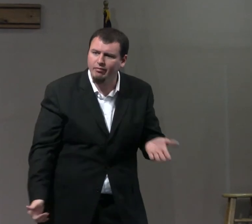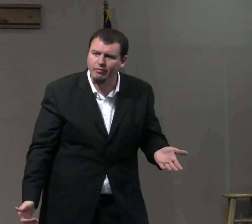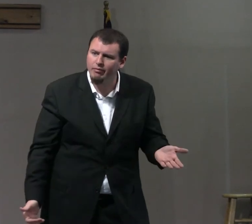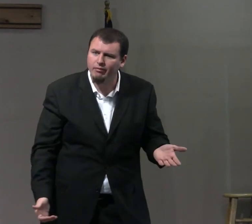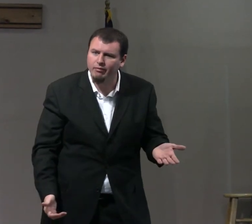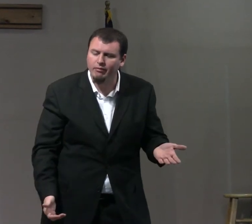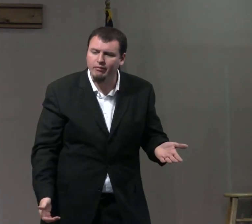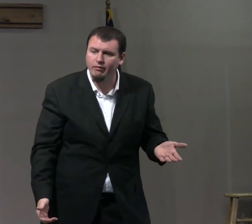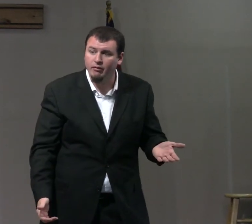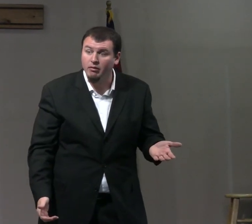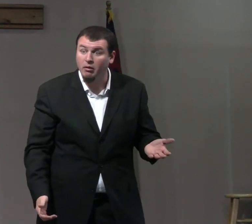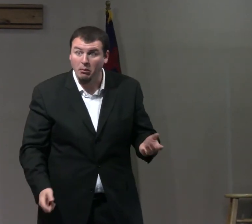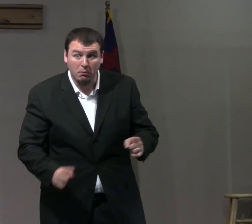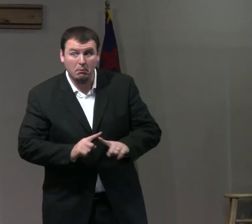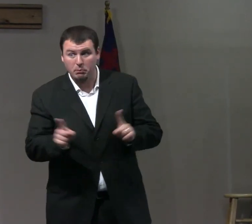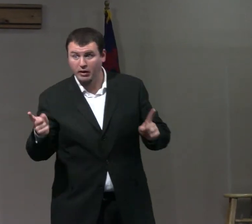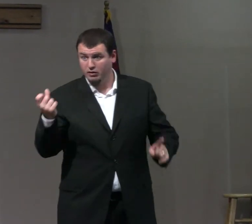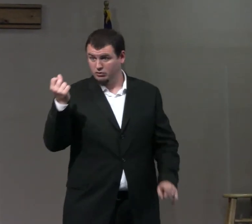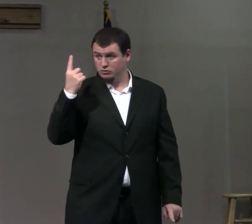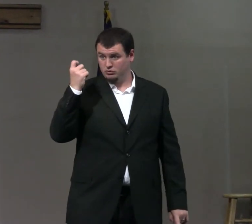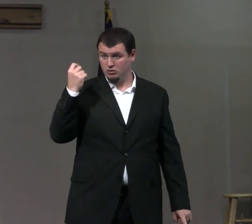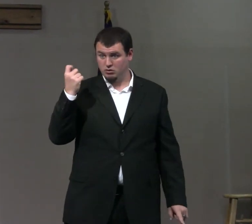But it's not my skill.